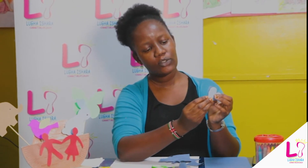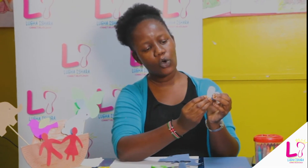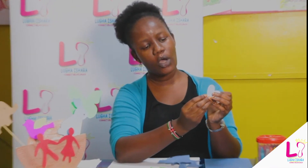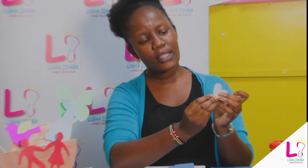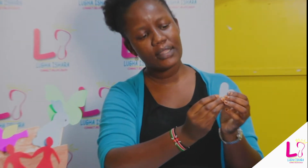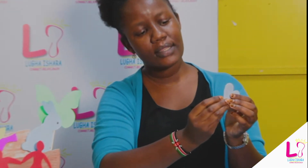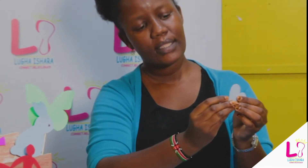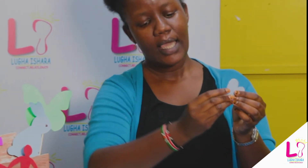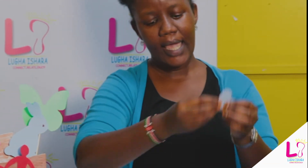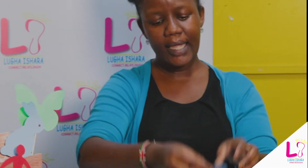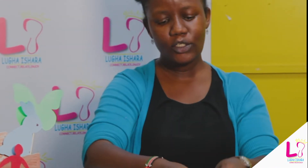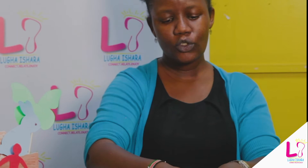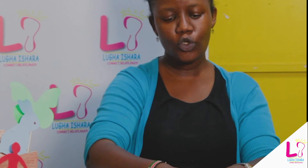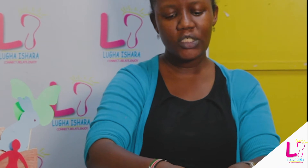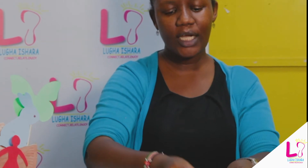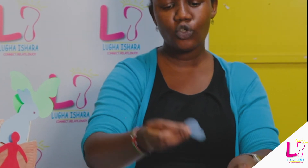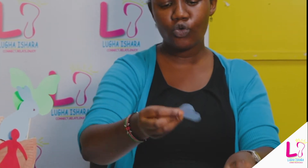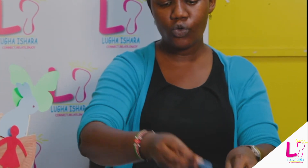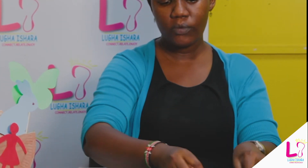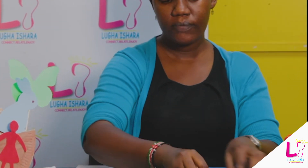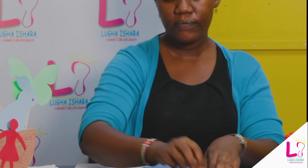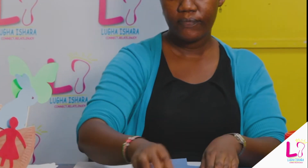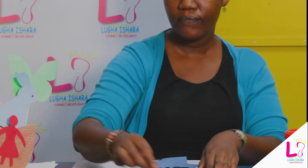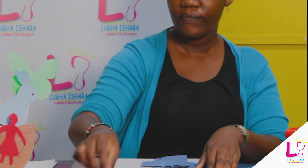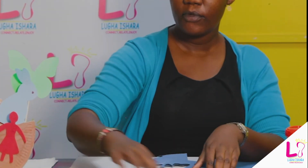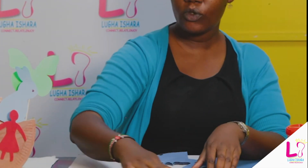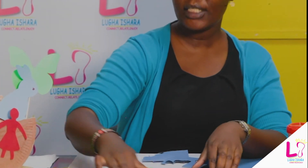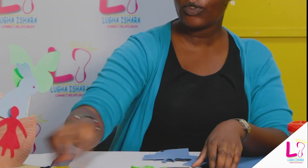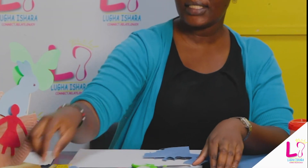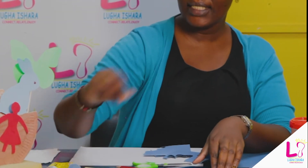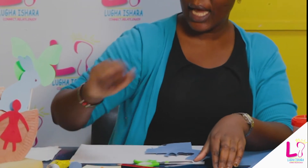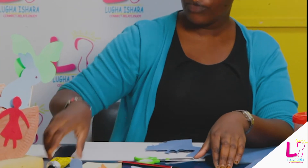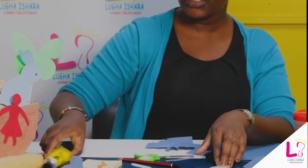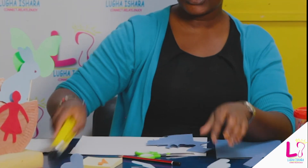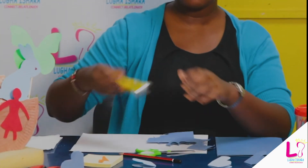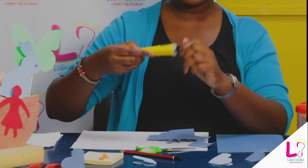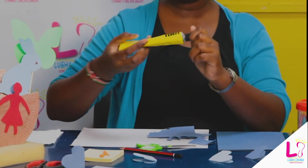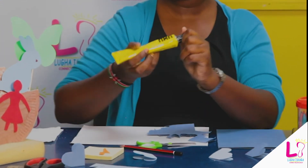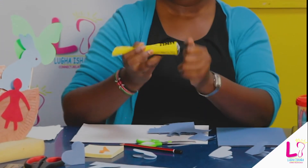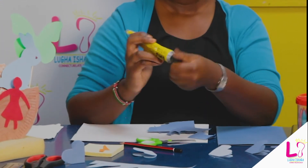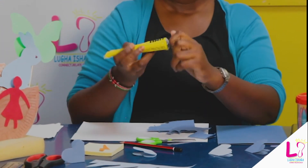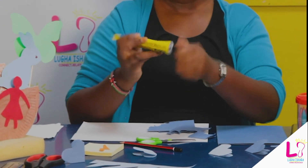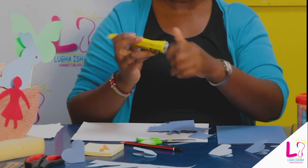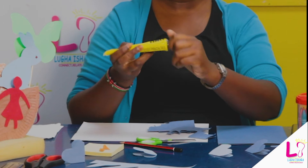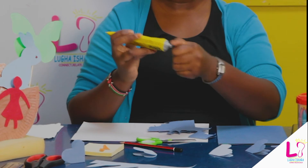So you take 2 so that you can see how this comes out. You take your